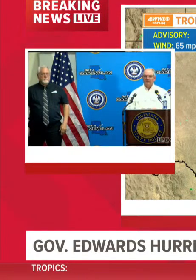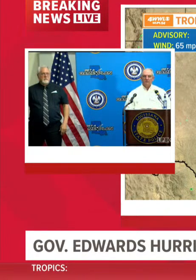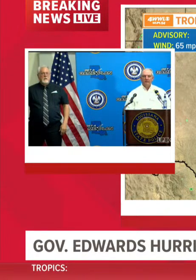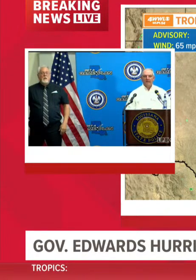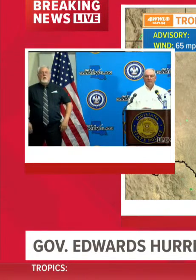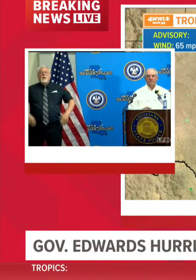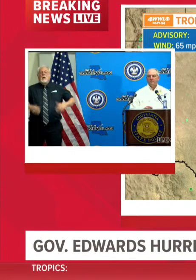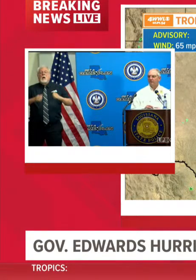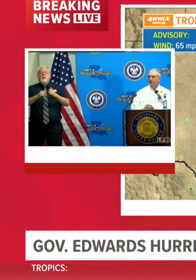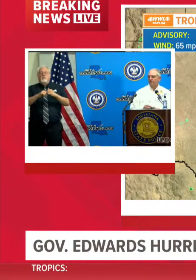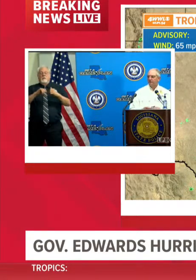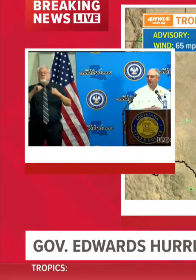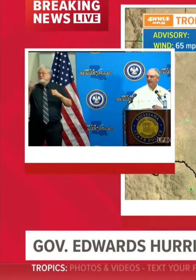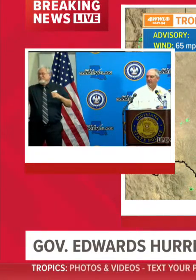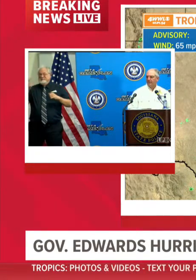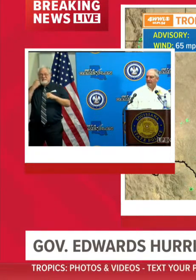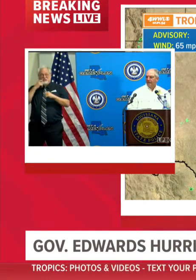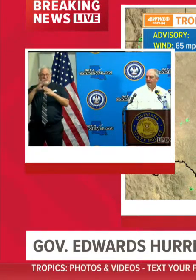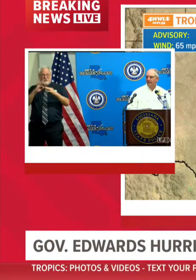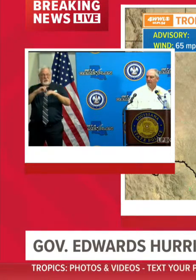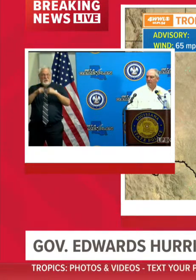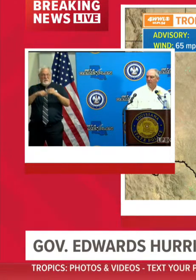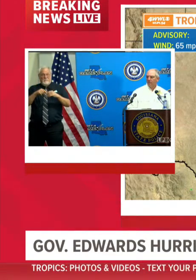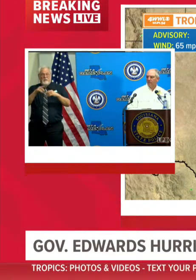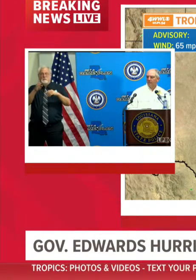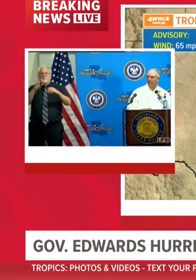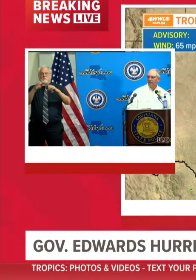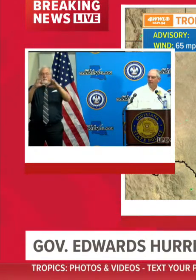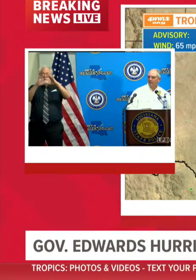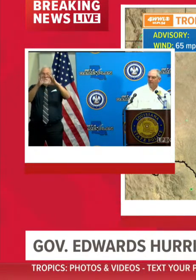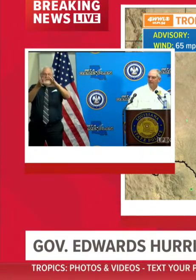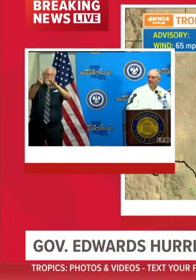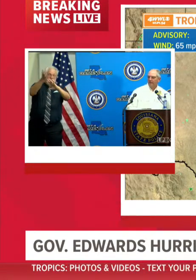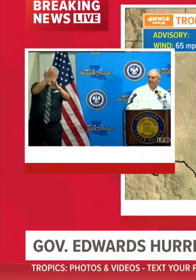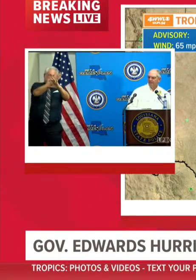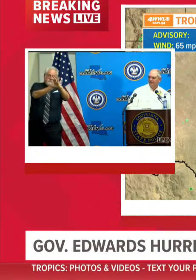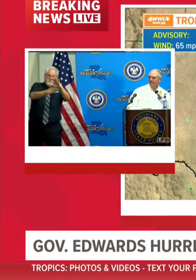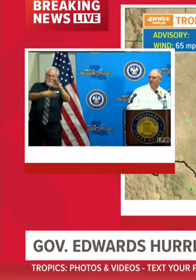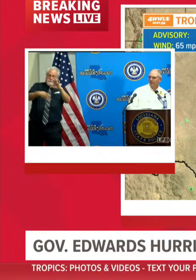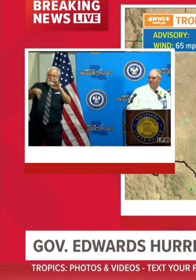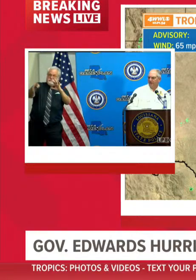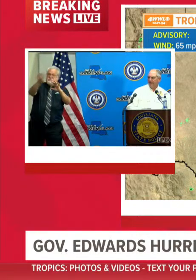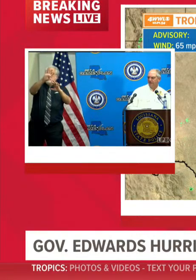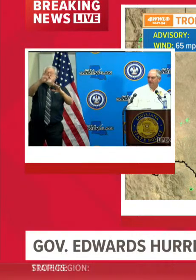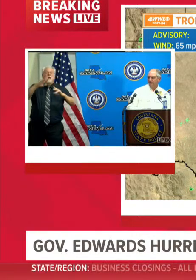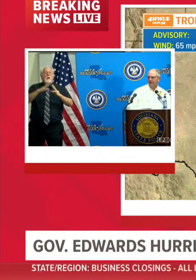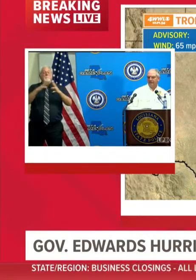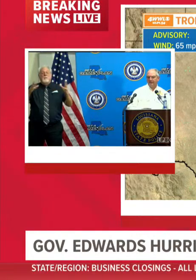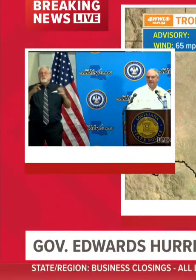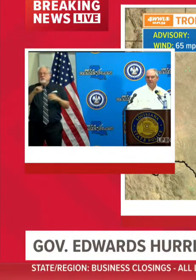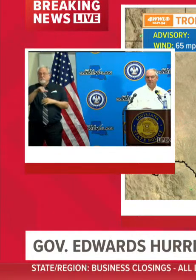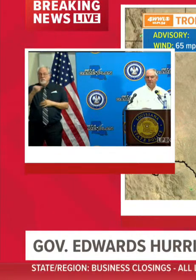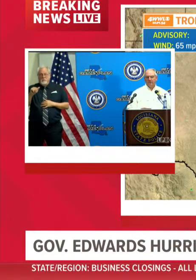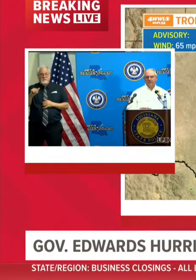And with those bands that Chip was just talking about, we are, much of Louisiana, I should